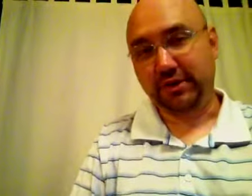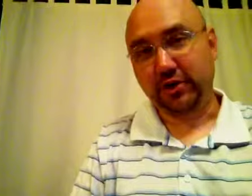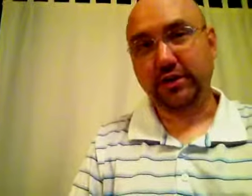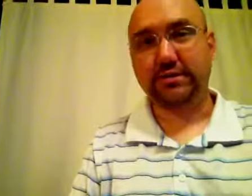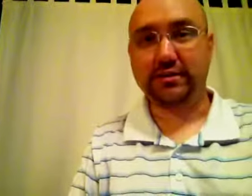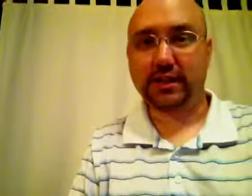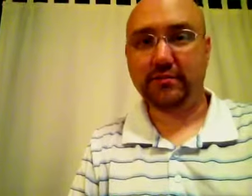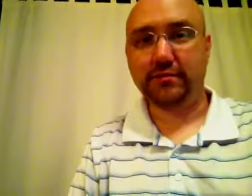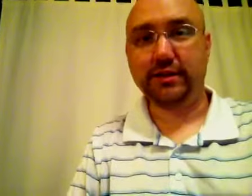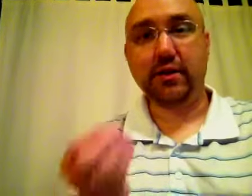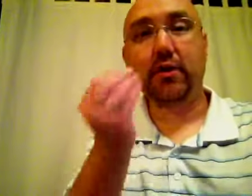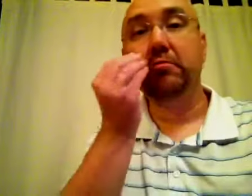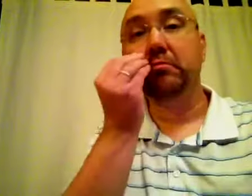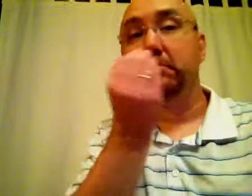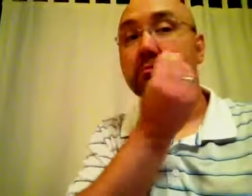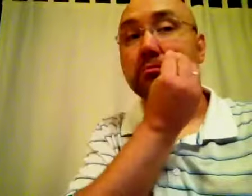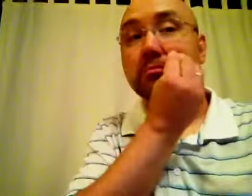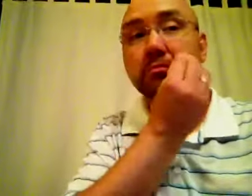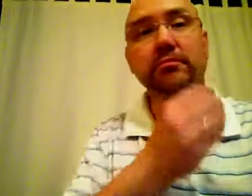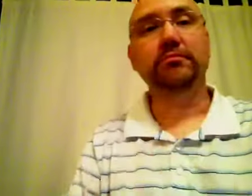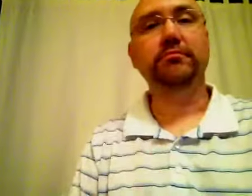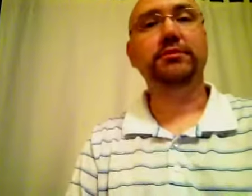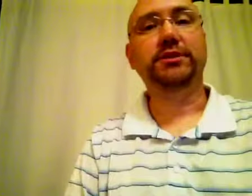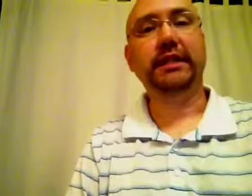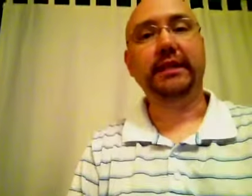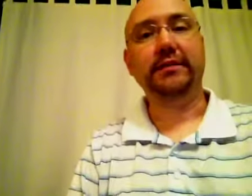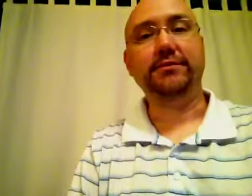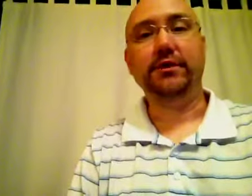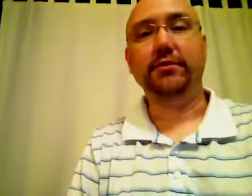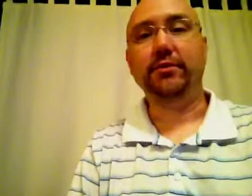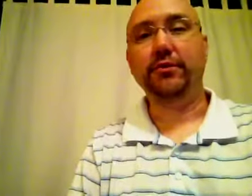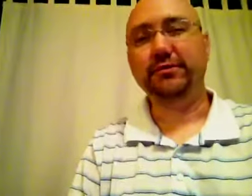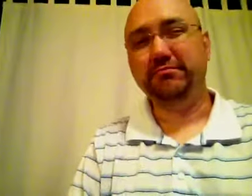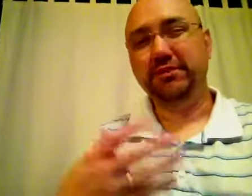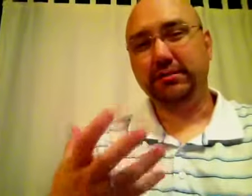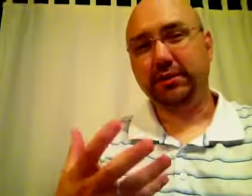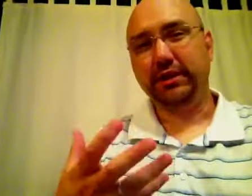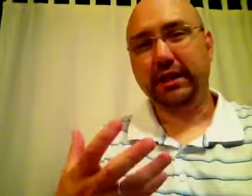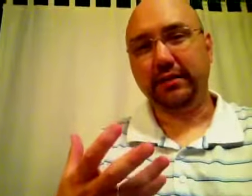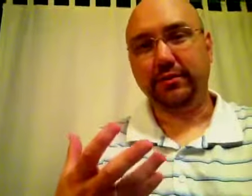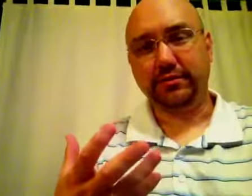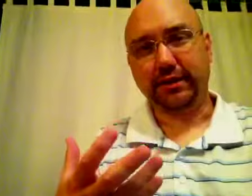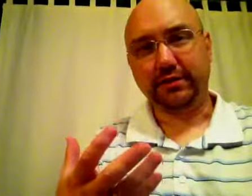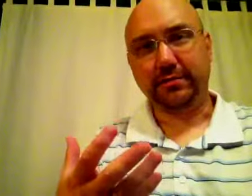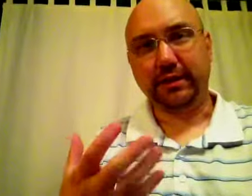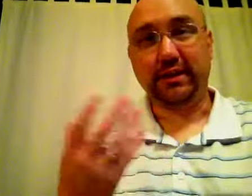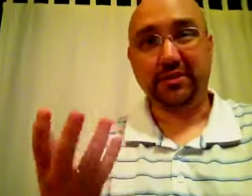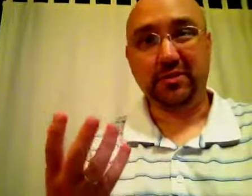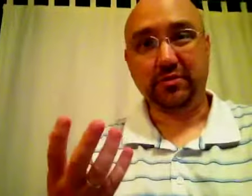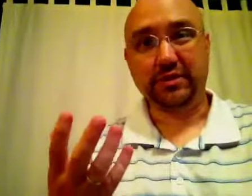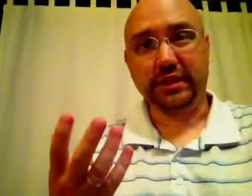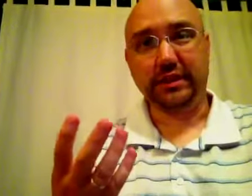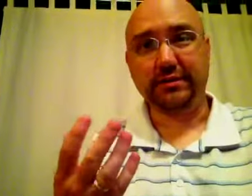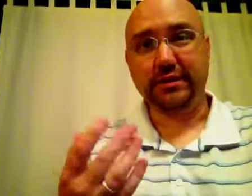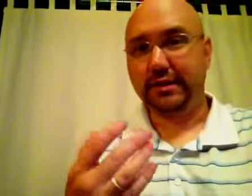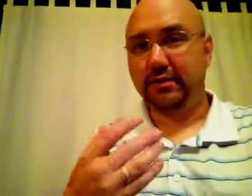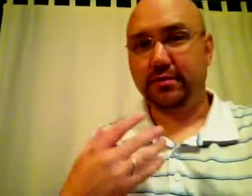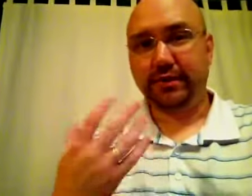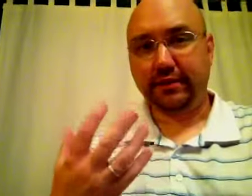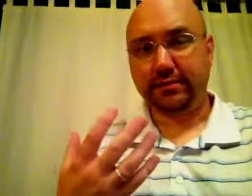curious, the sign for flower, just like that. So you would typically not use fingerspelling if you knew the sign, but fingerspelling